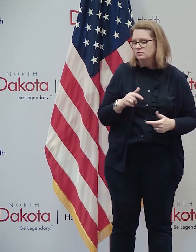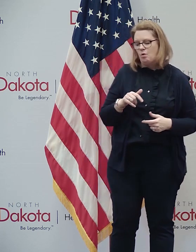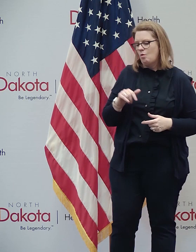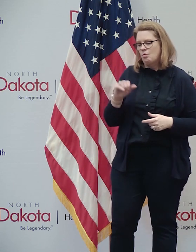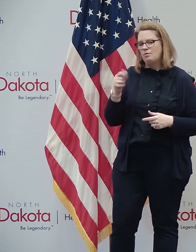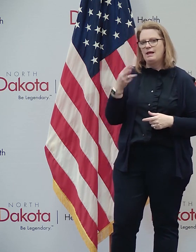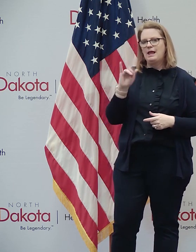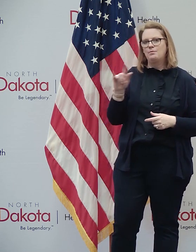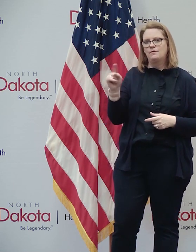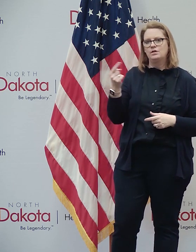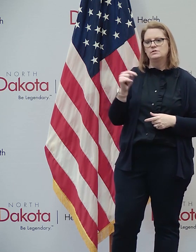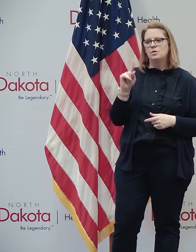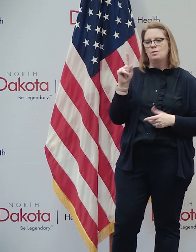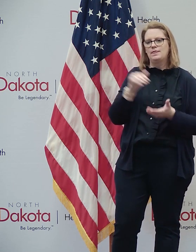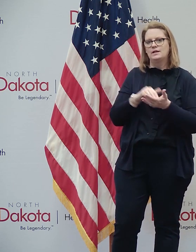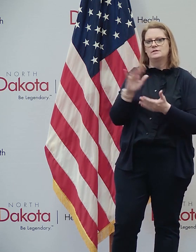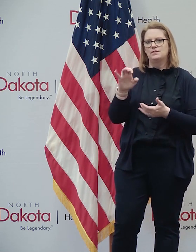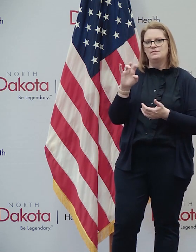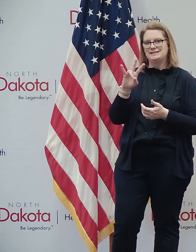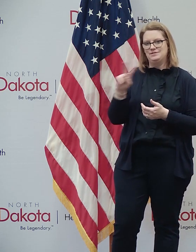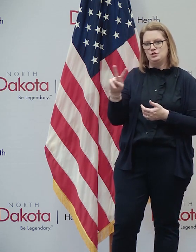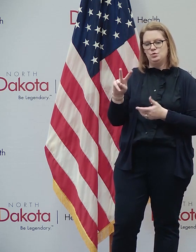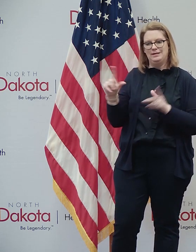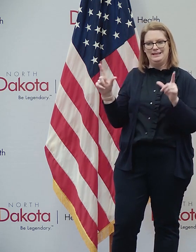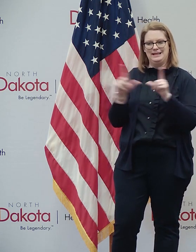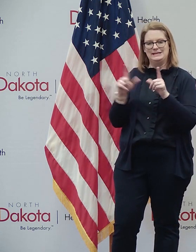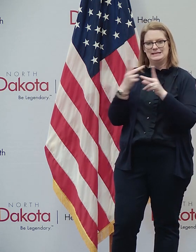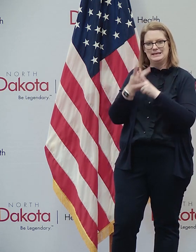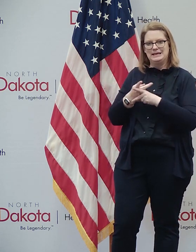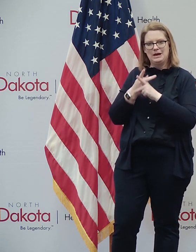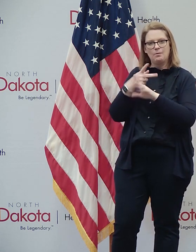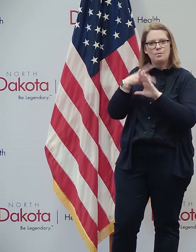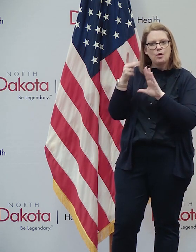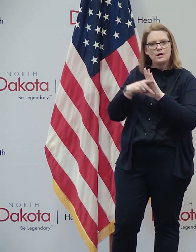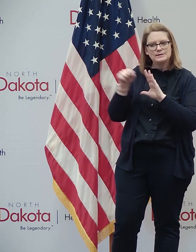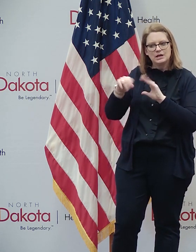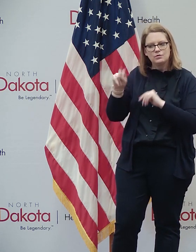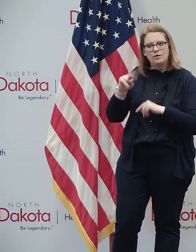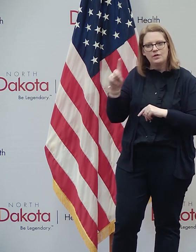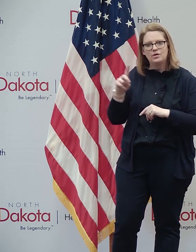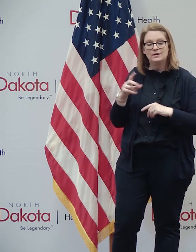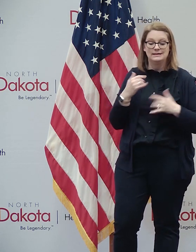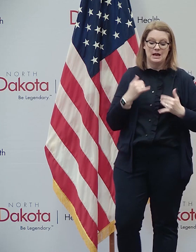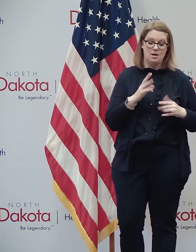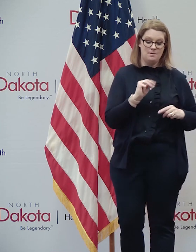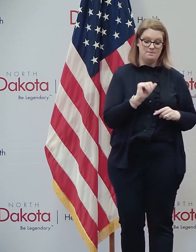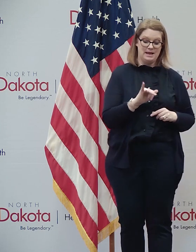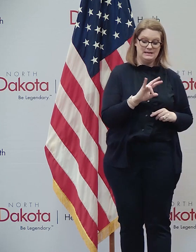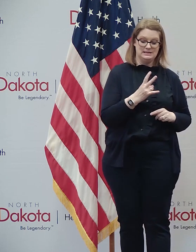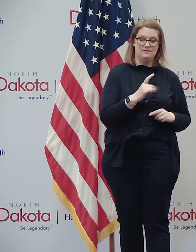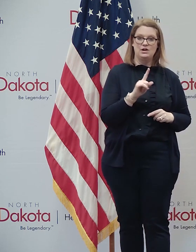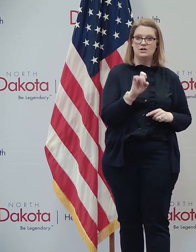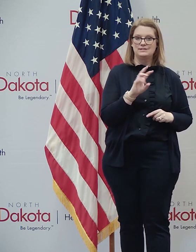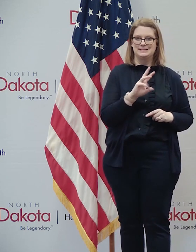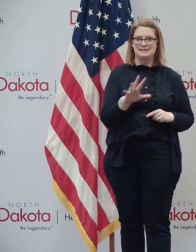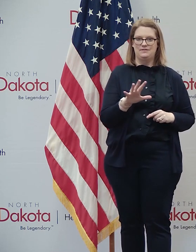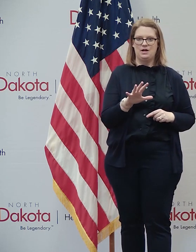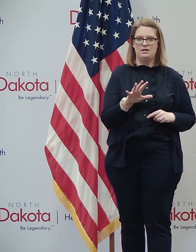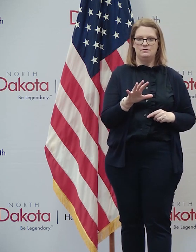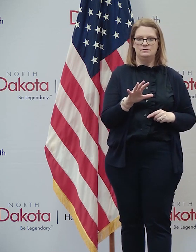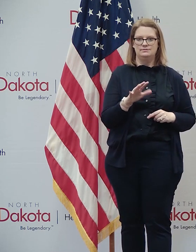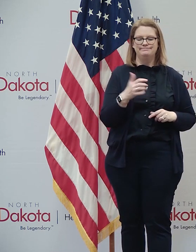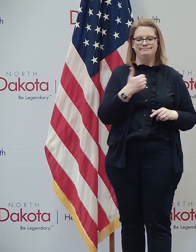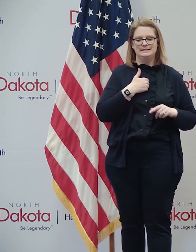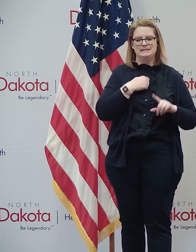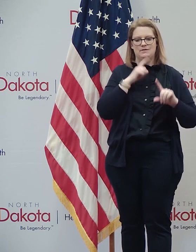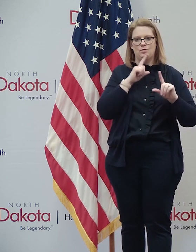was 1,572 licensed care programs in North Dakota. As of May 7th, 165 of those have